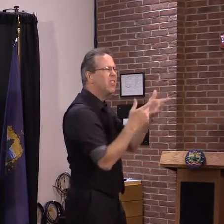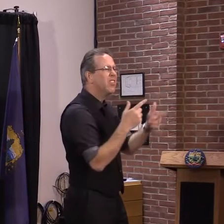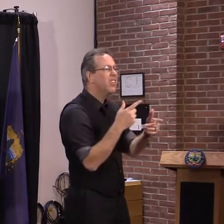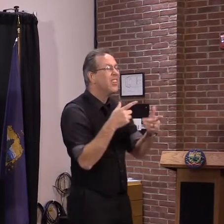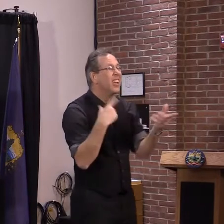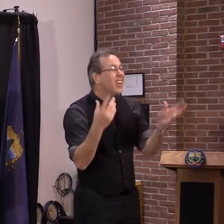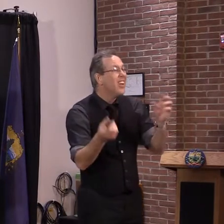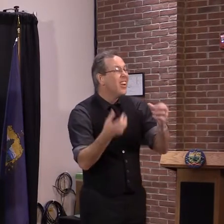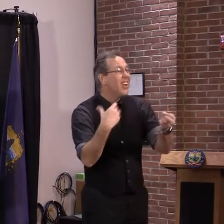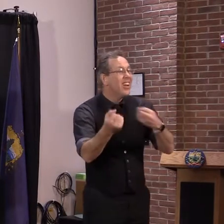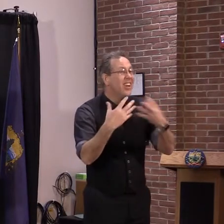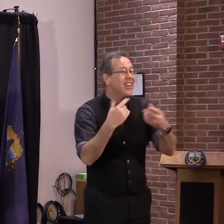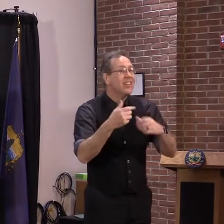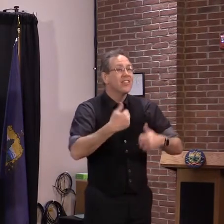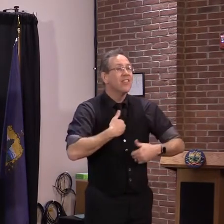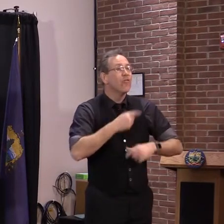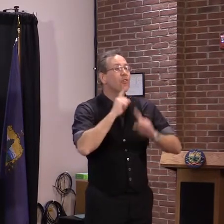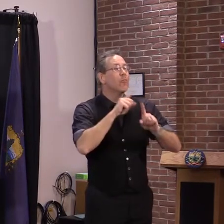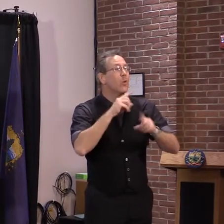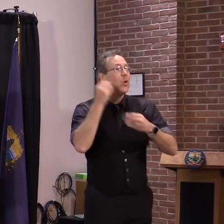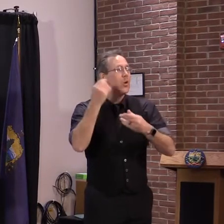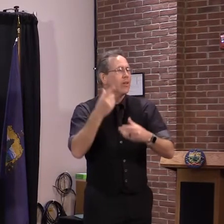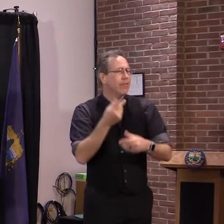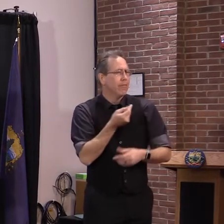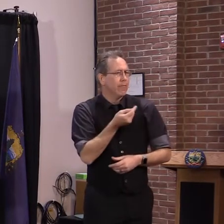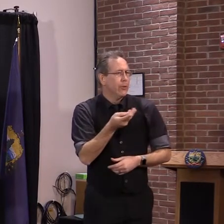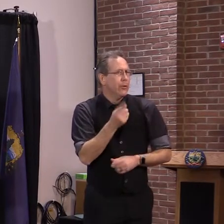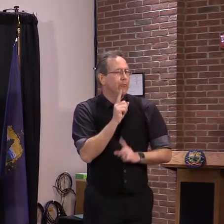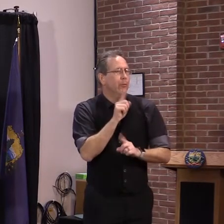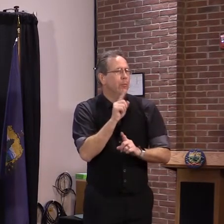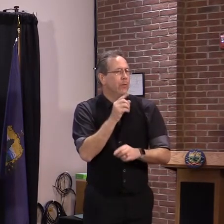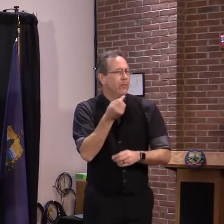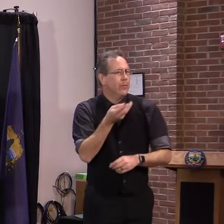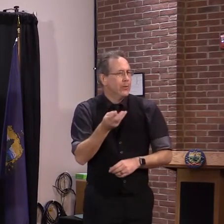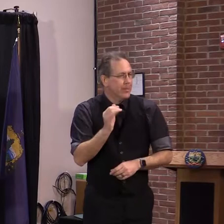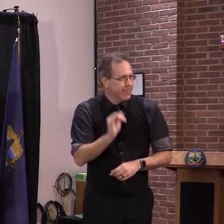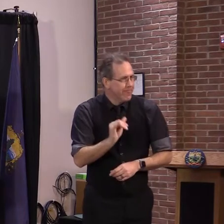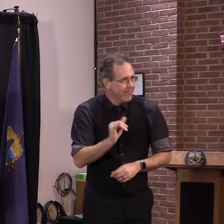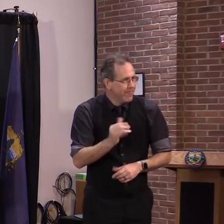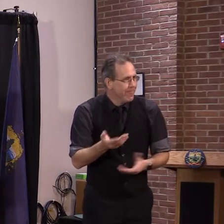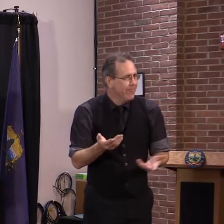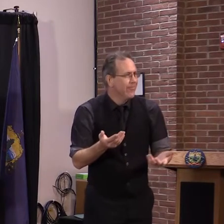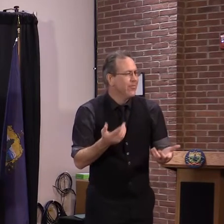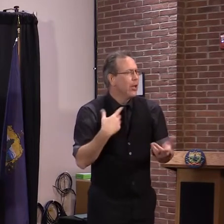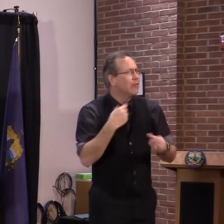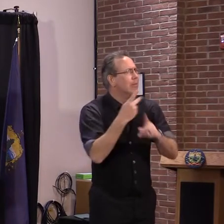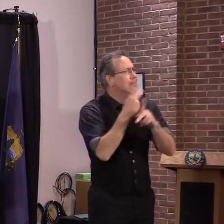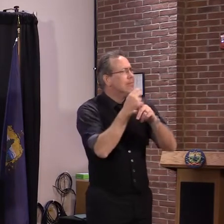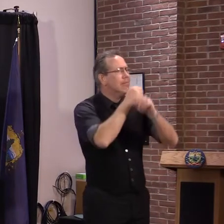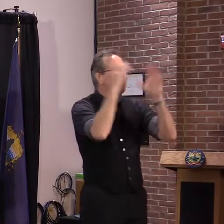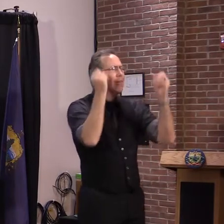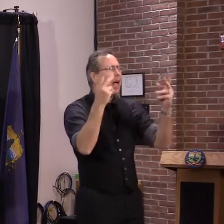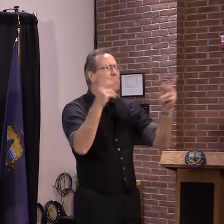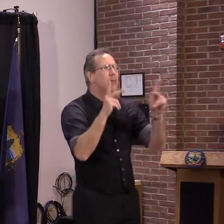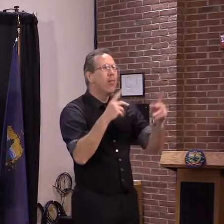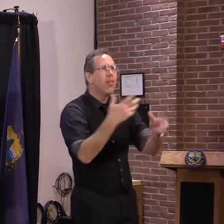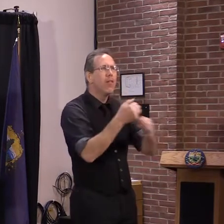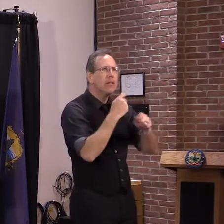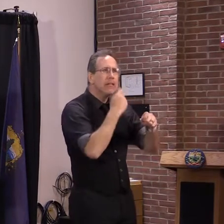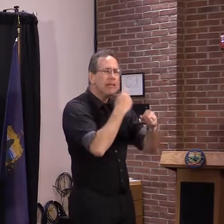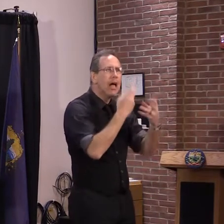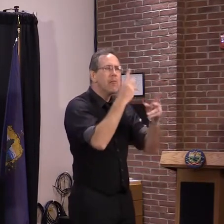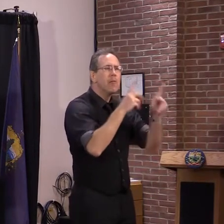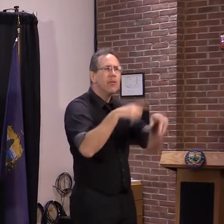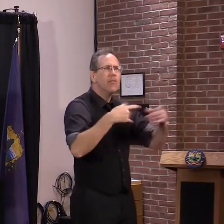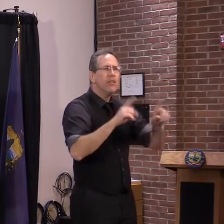there, this reporting helps to fill in the picture of how many tests for COVID are being done. They are not included on